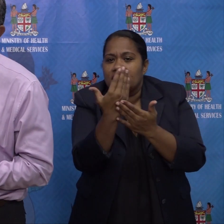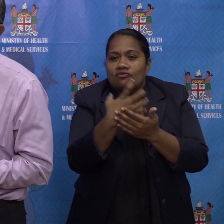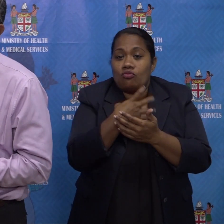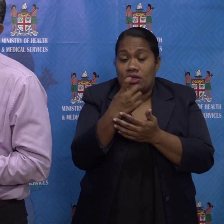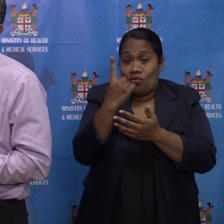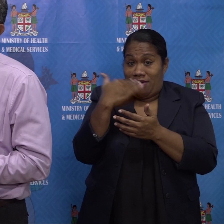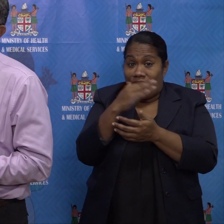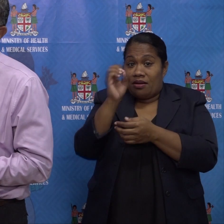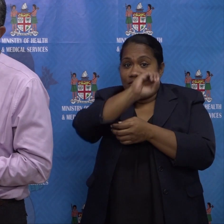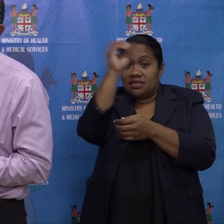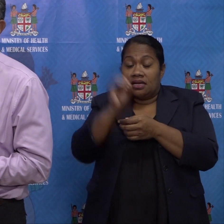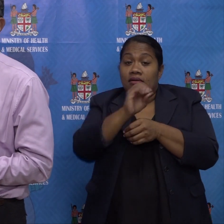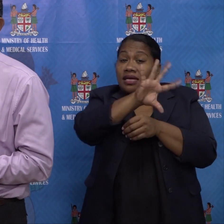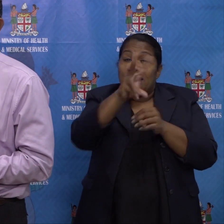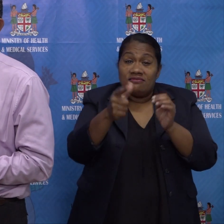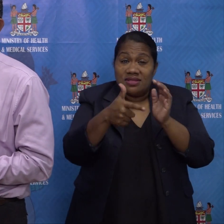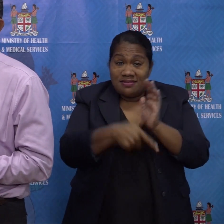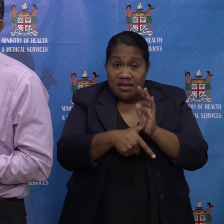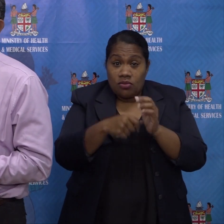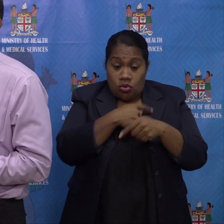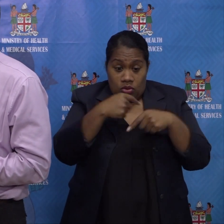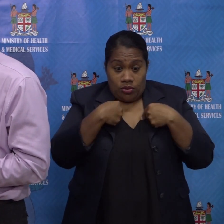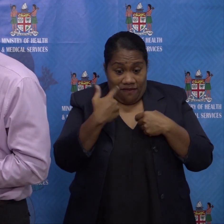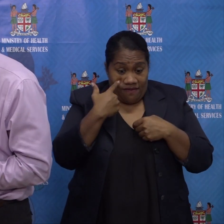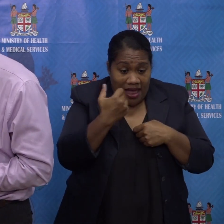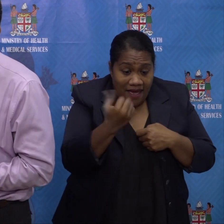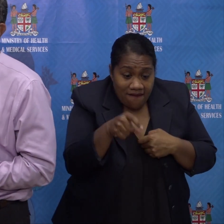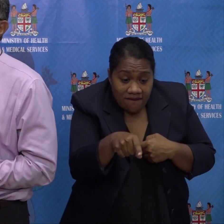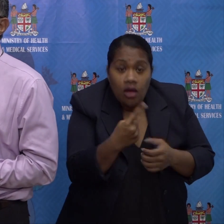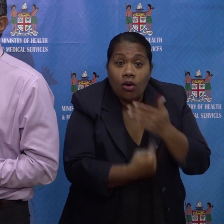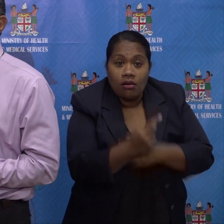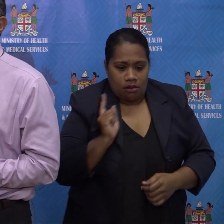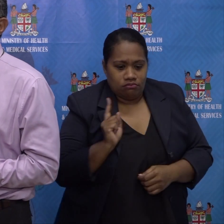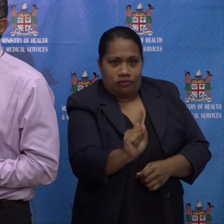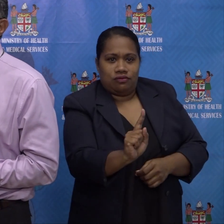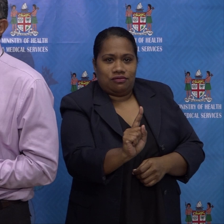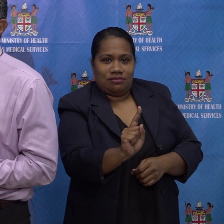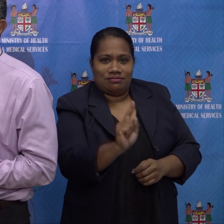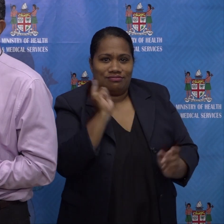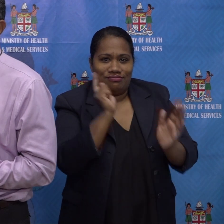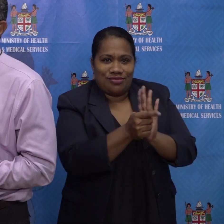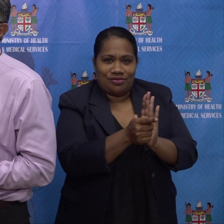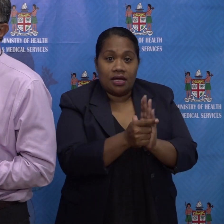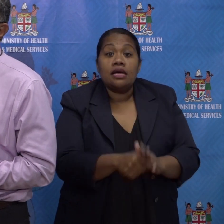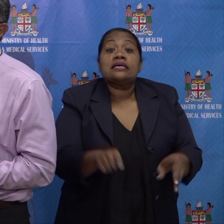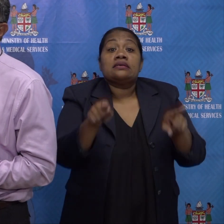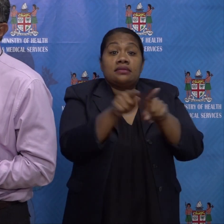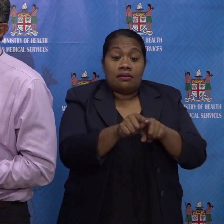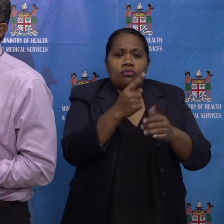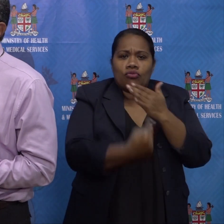find a case, we are jumping onto it very quickly. The same reaction will happen with this sick